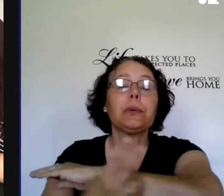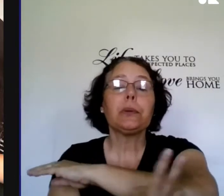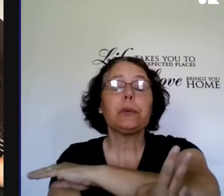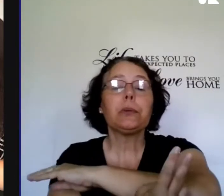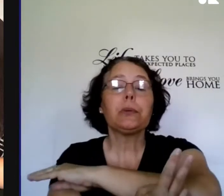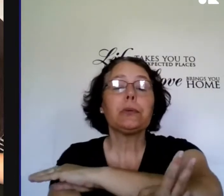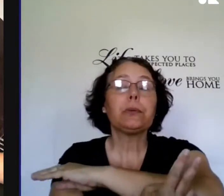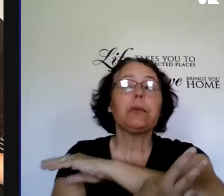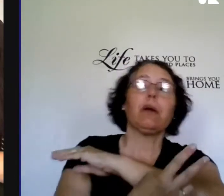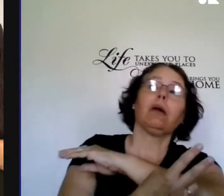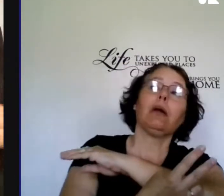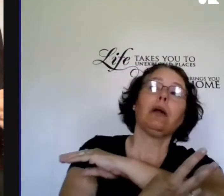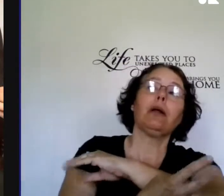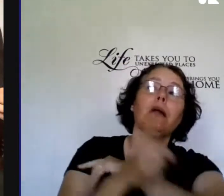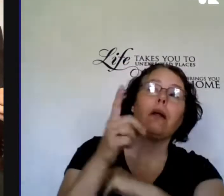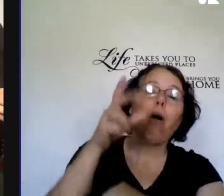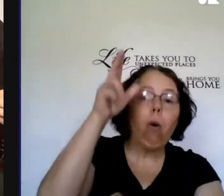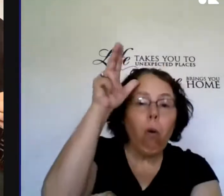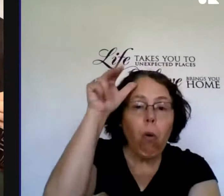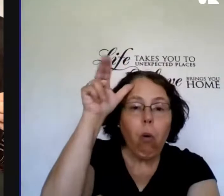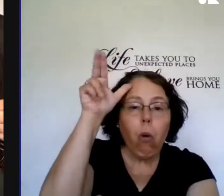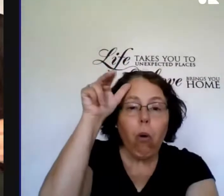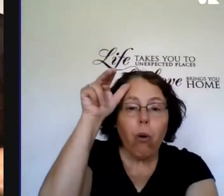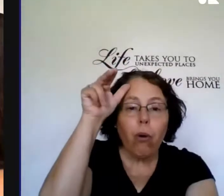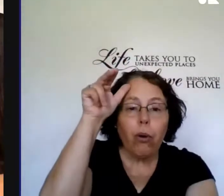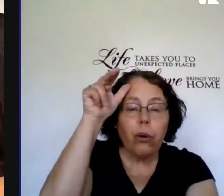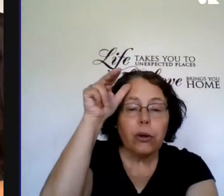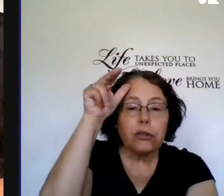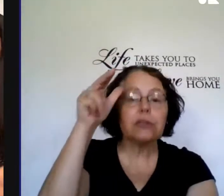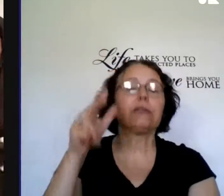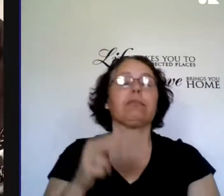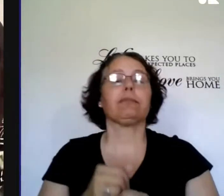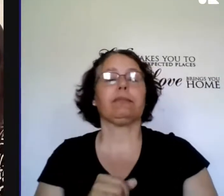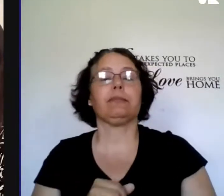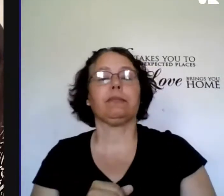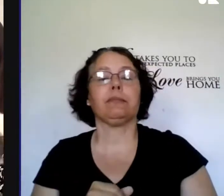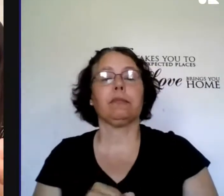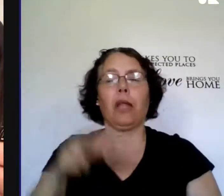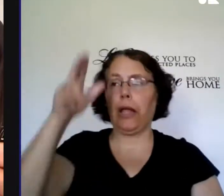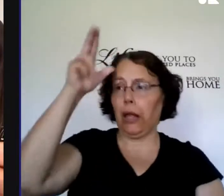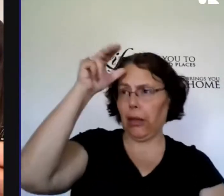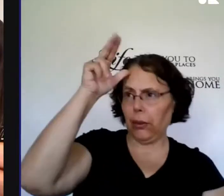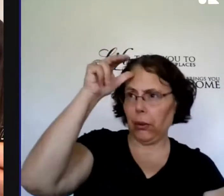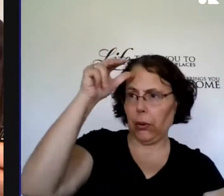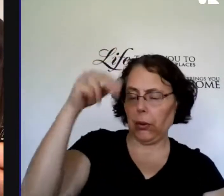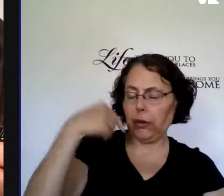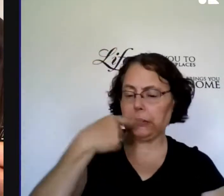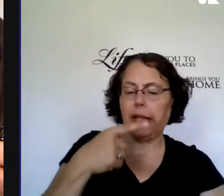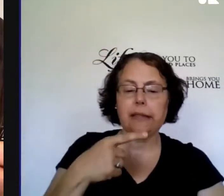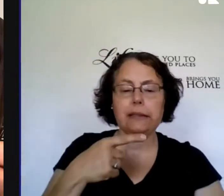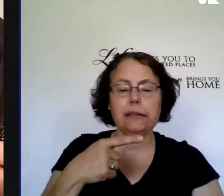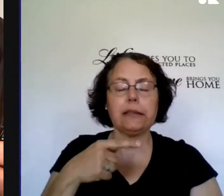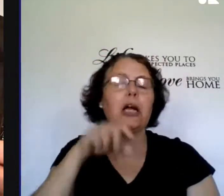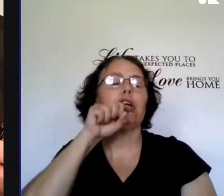horse and sing him a song. The horse says,